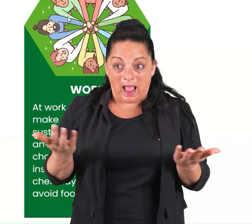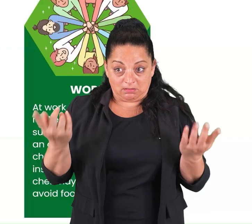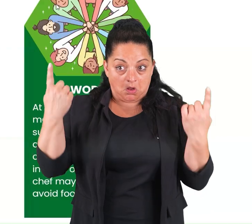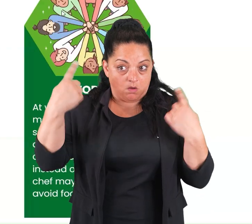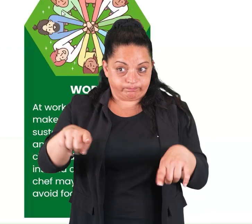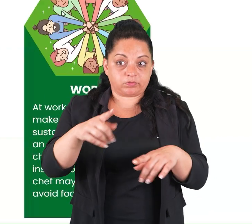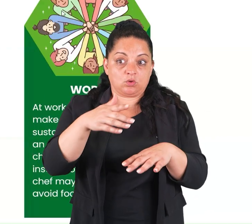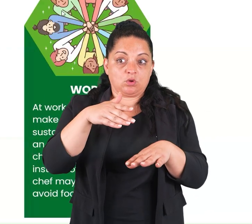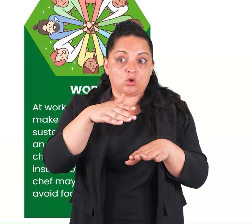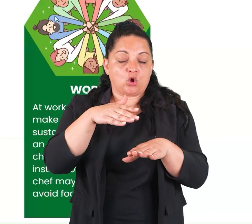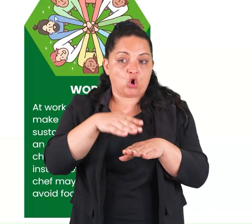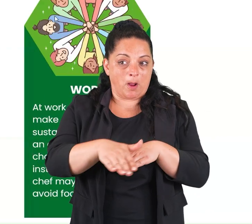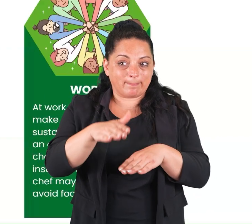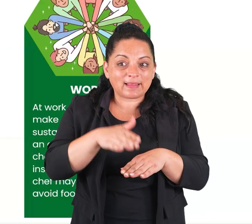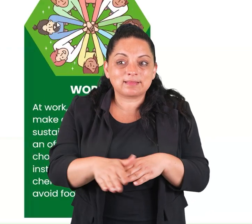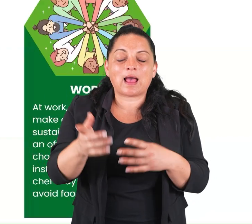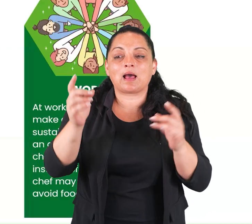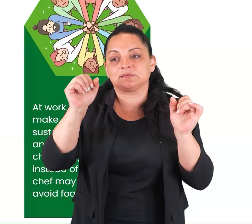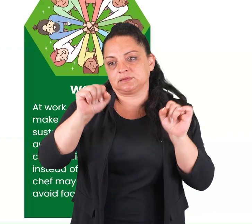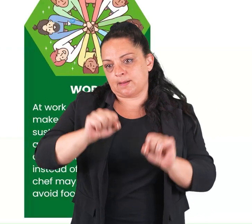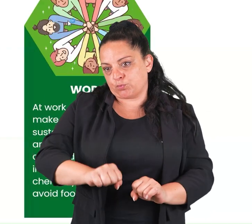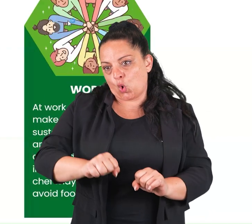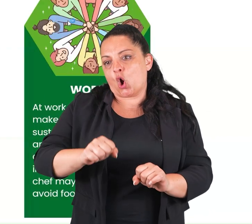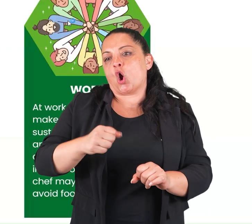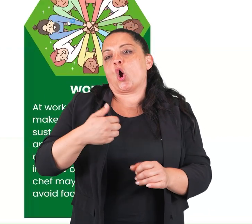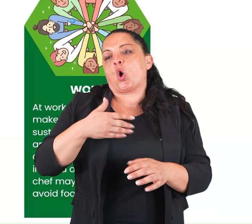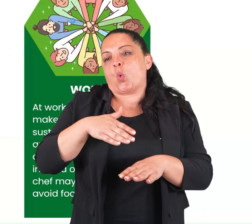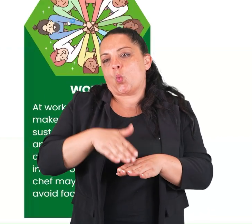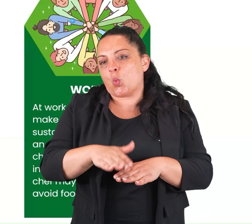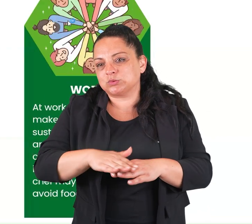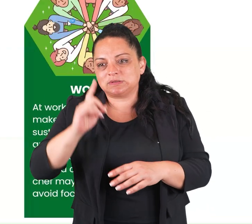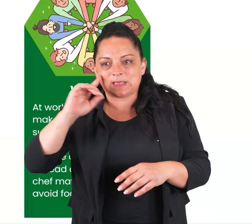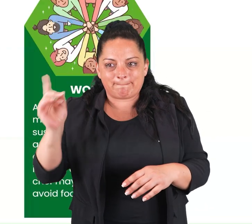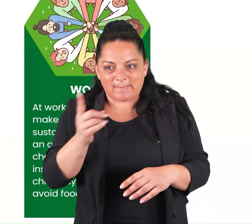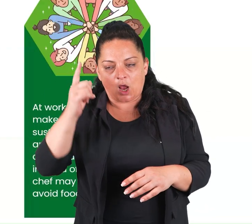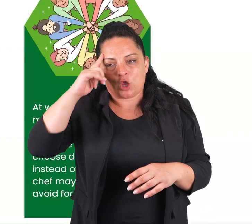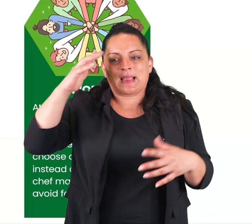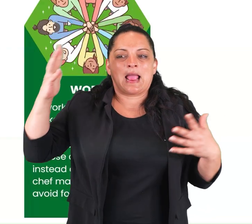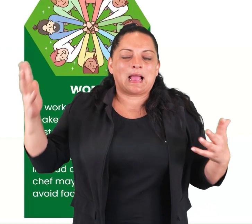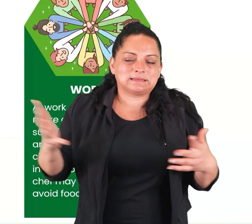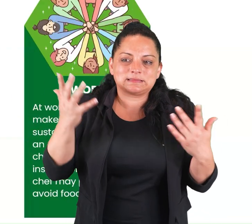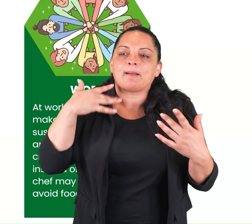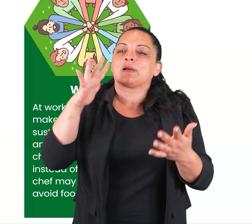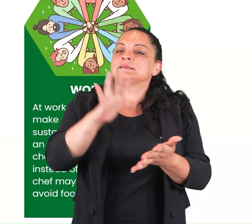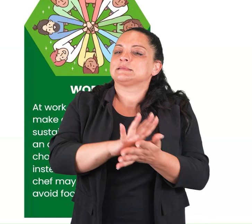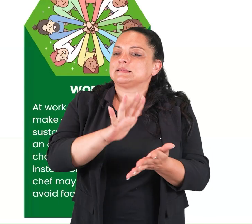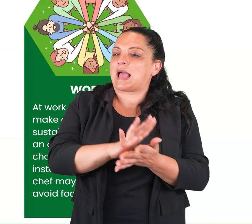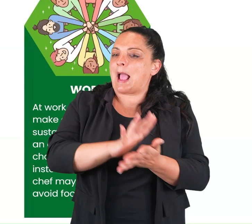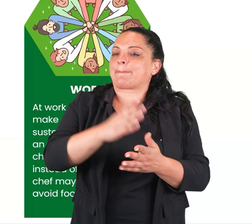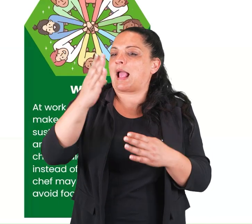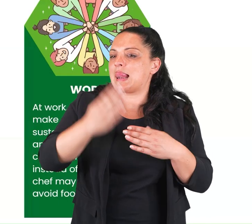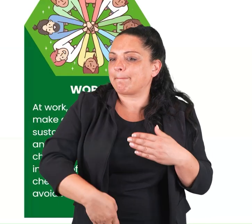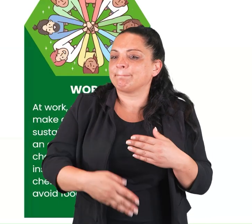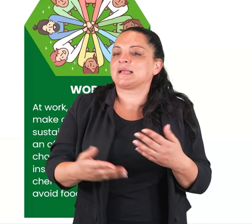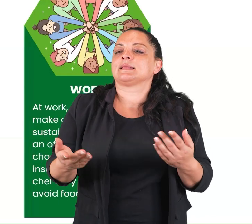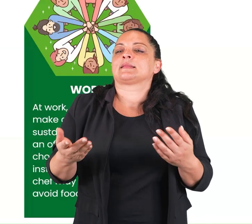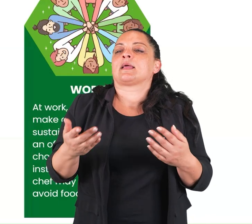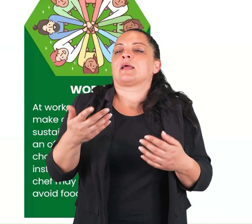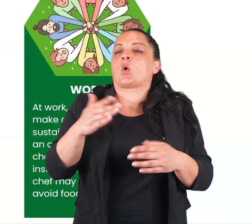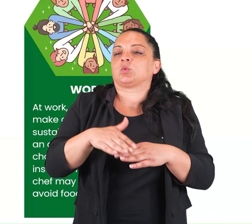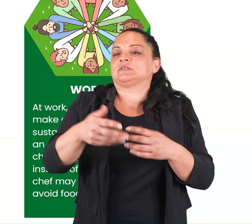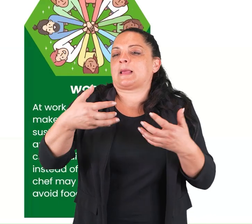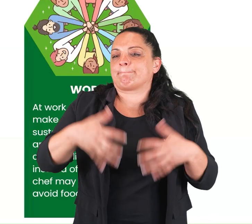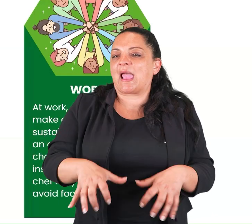aspect that green skills can be applied. For example, you can limit your printing and use